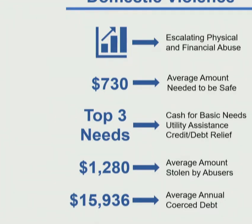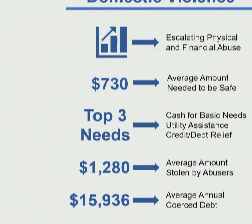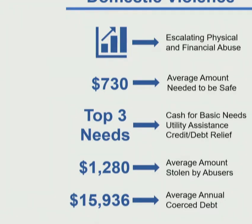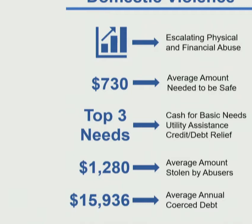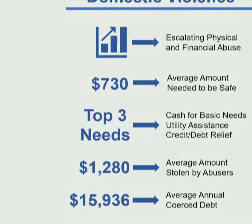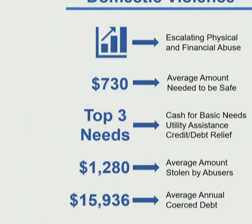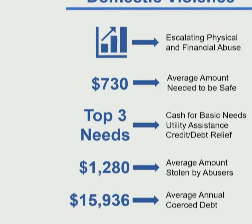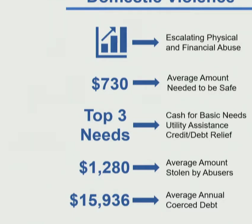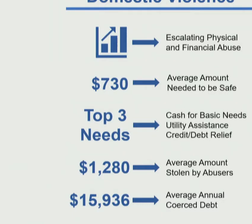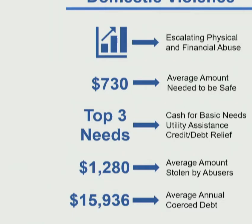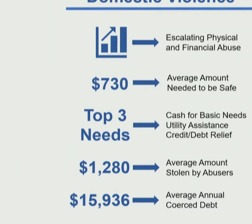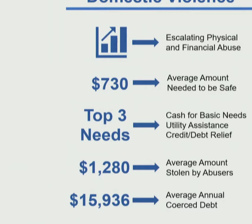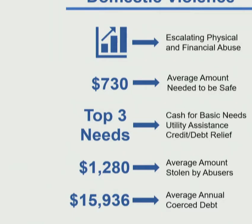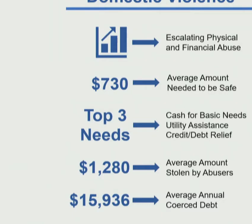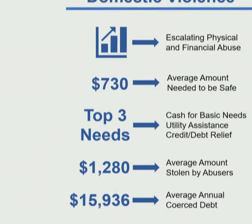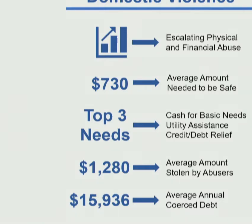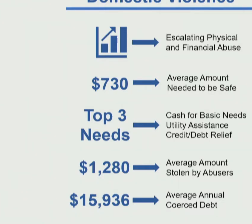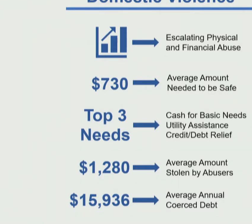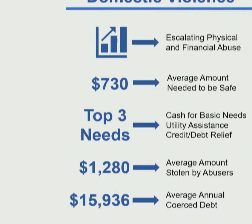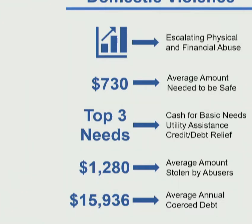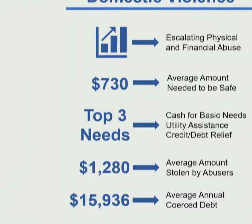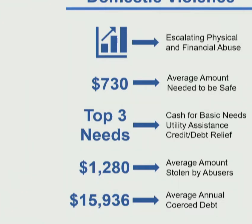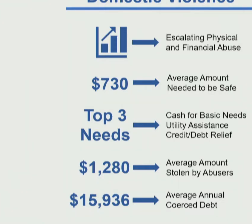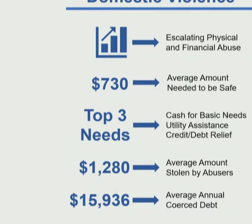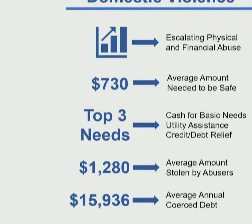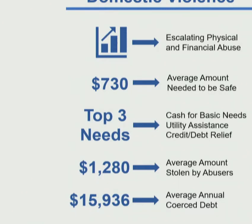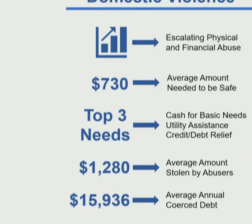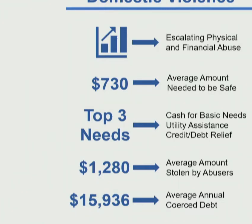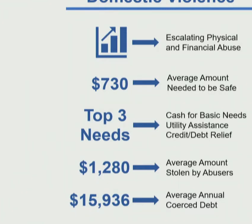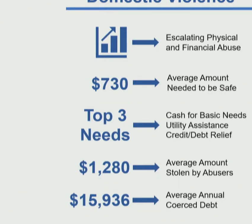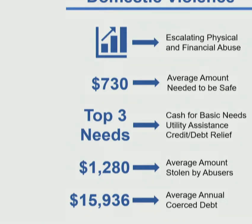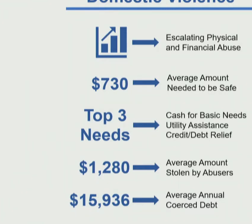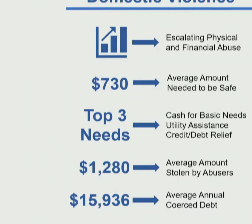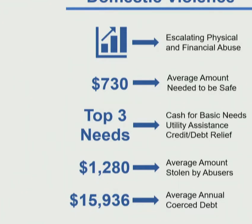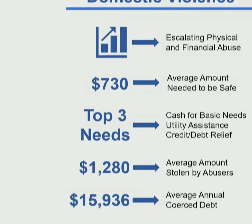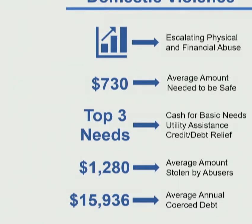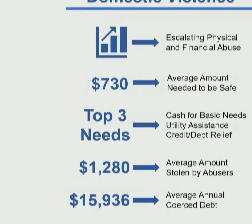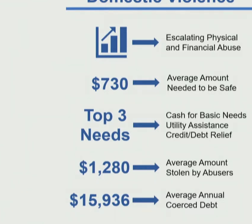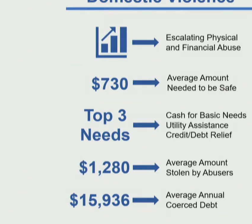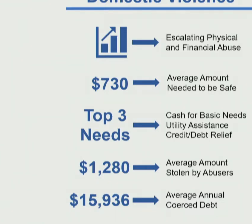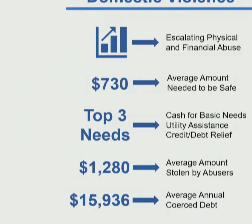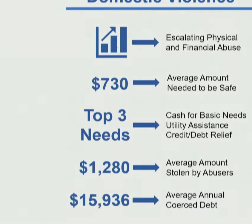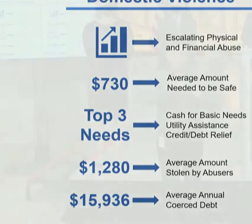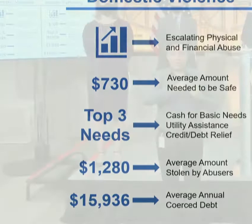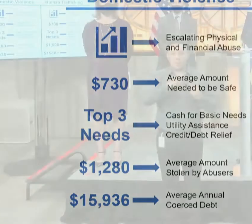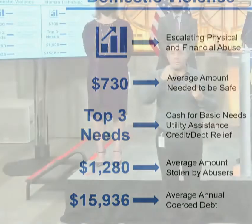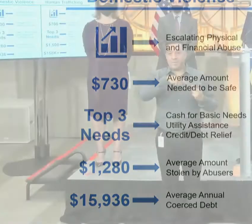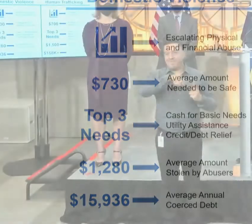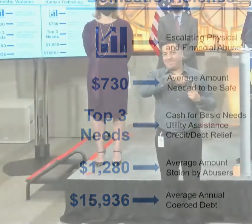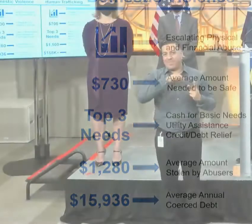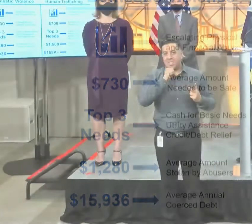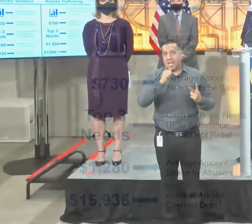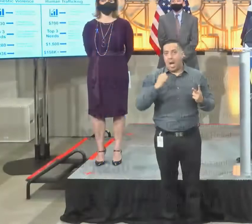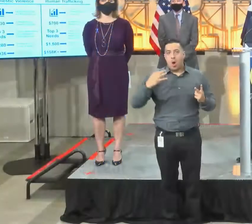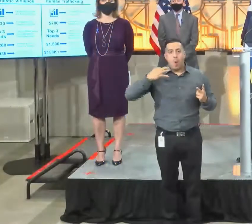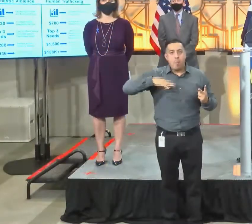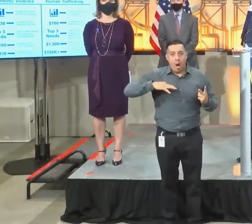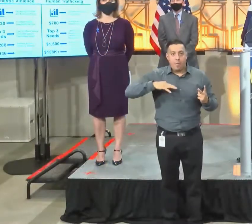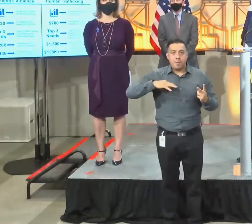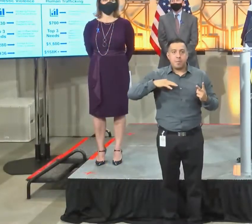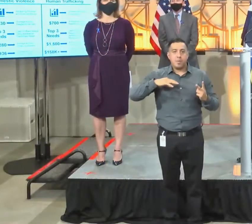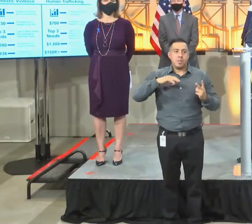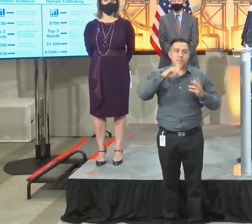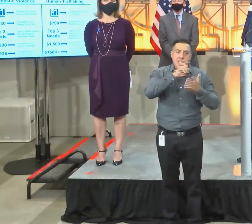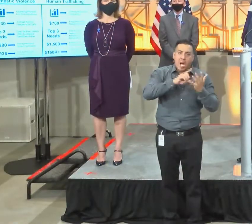Collective in partnership with Magpies and Peacocks, the nation's only nonprofit retail design